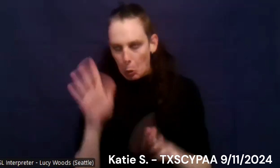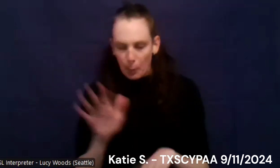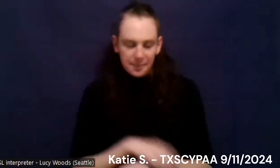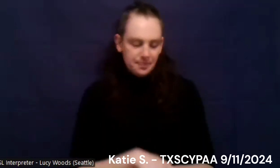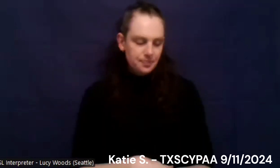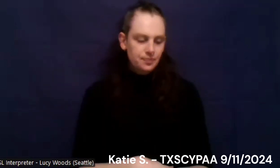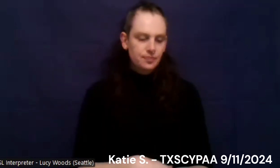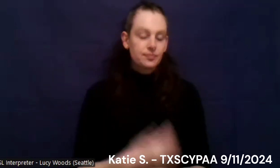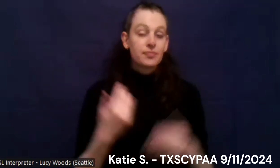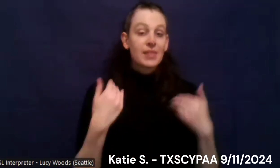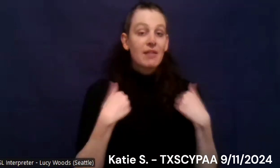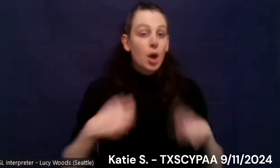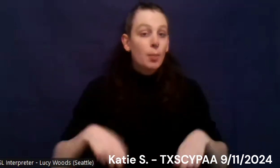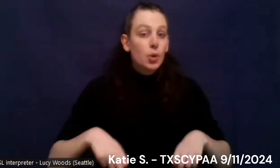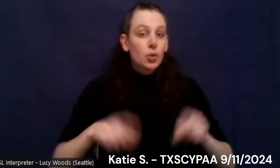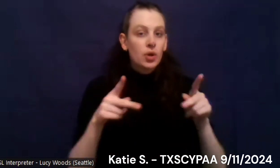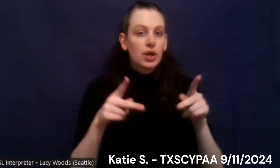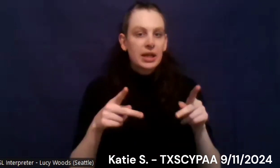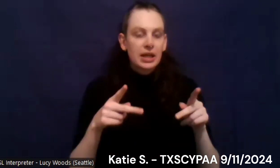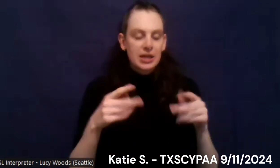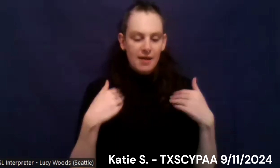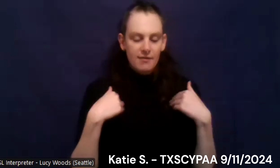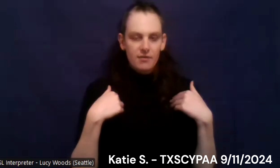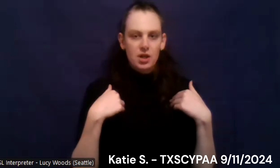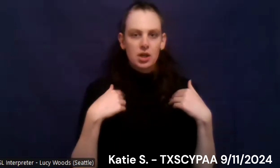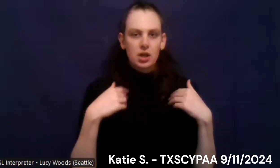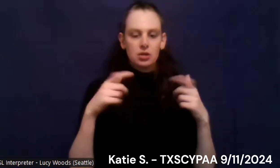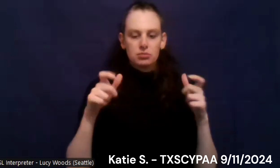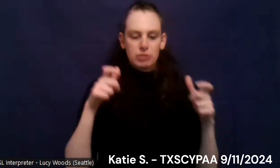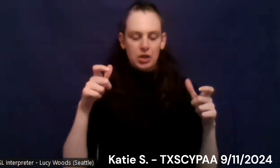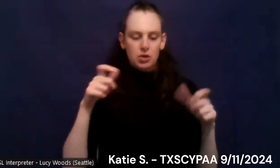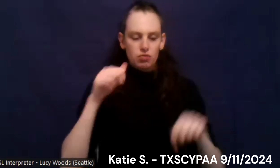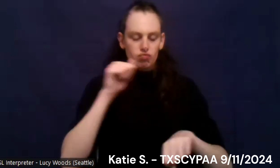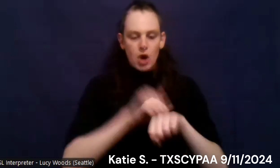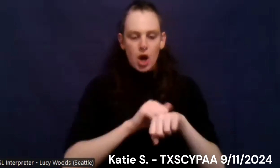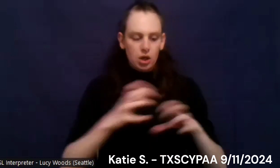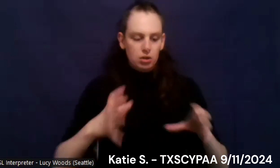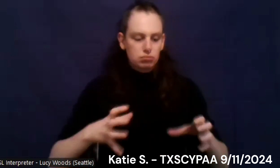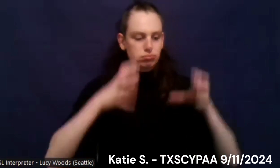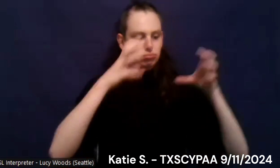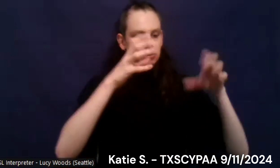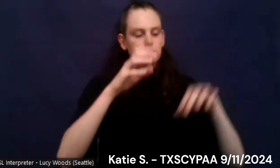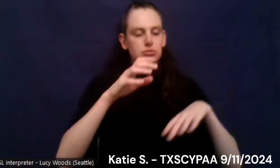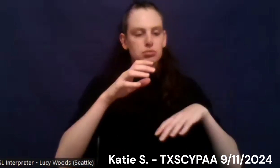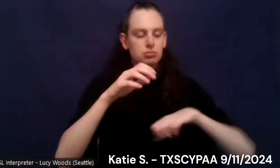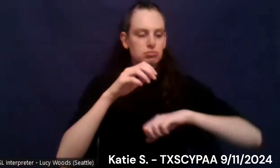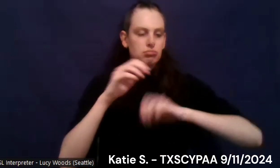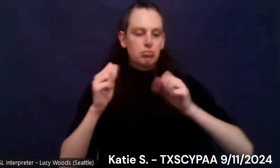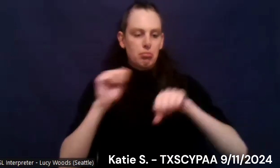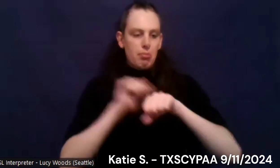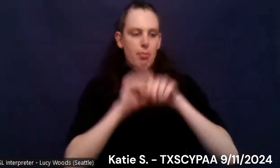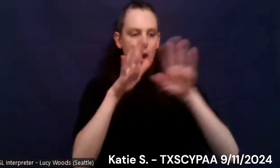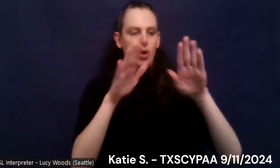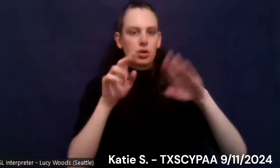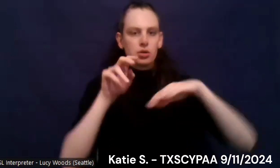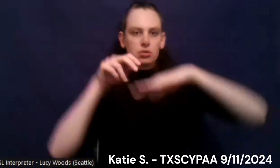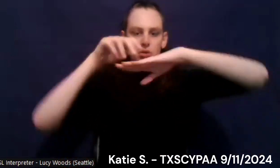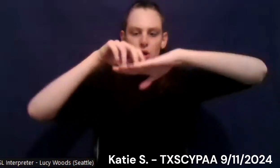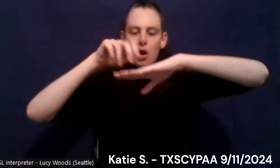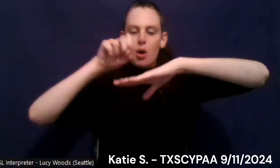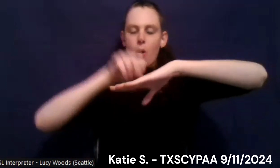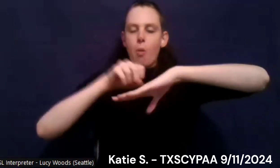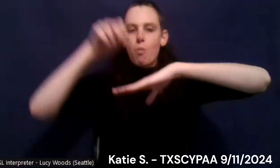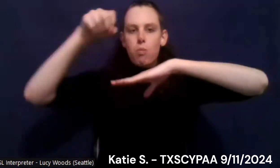this opportunity to drop this rock off of this cliff. And I thought of that a lot with step